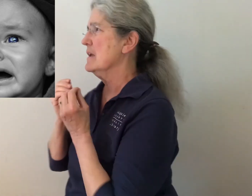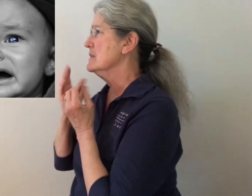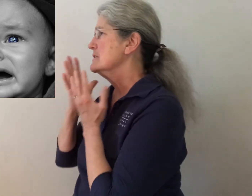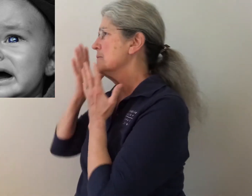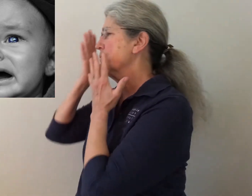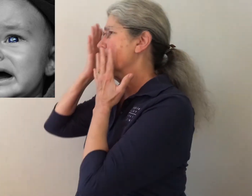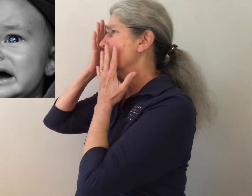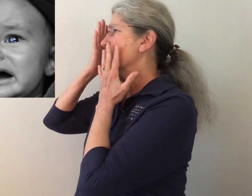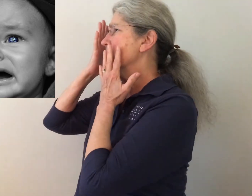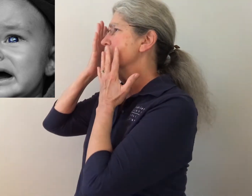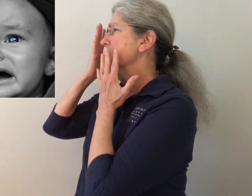face.